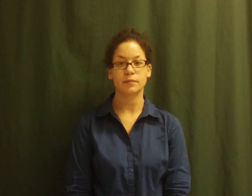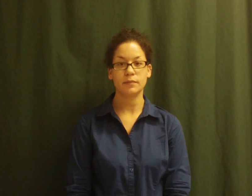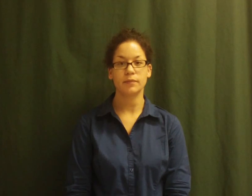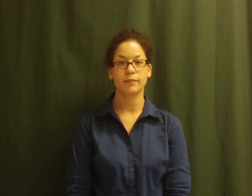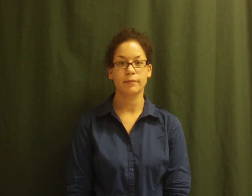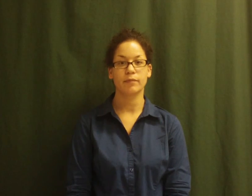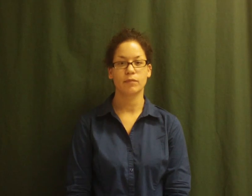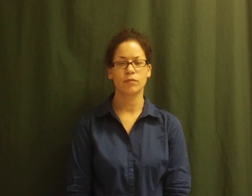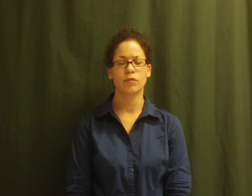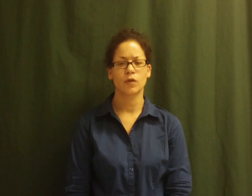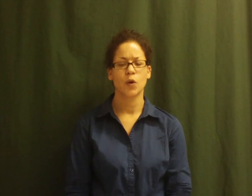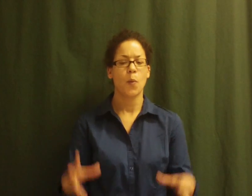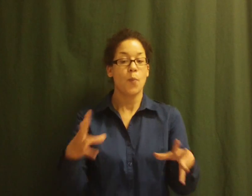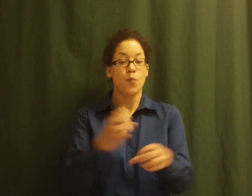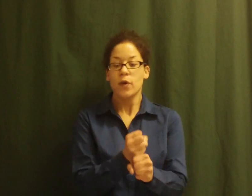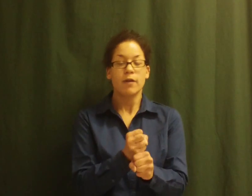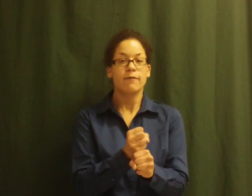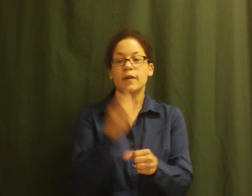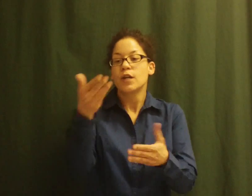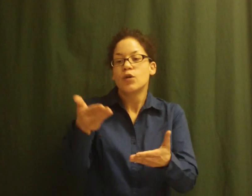A brief introduction to ethics.